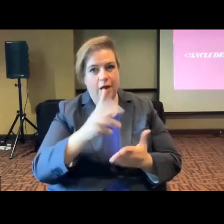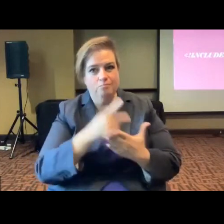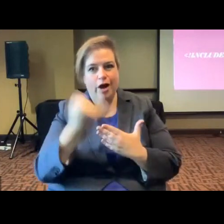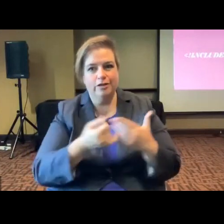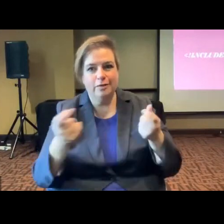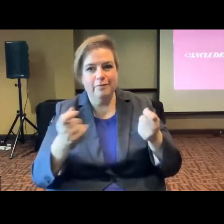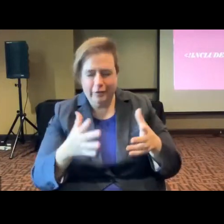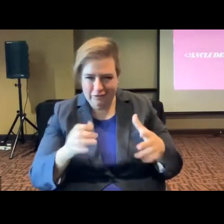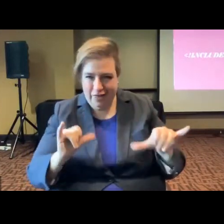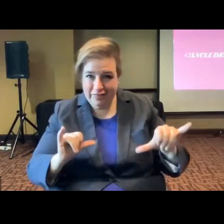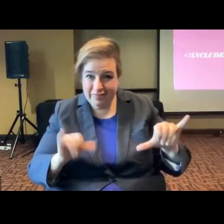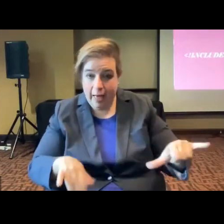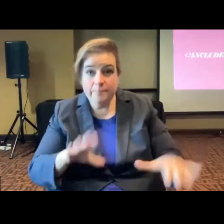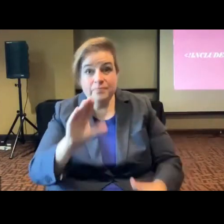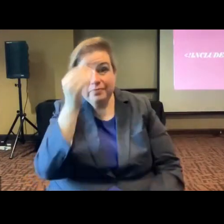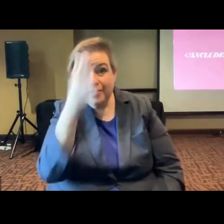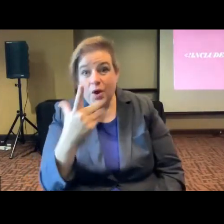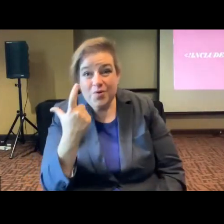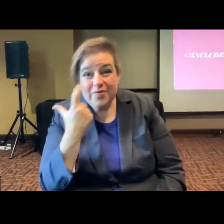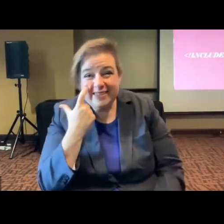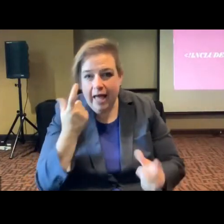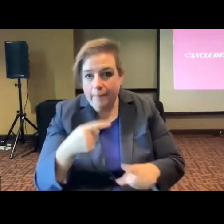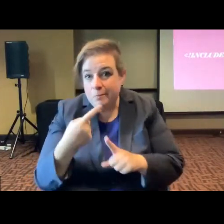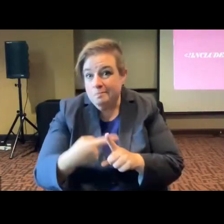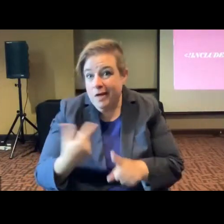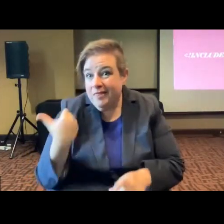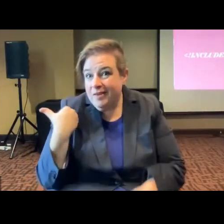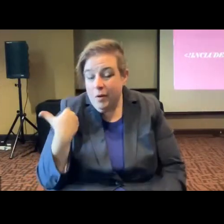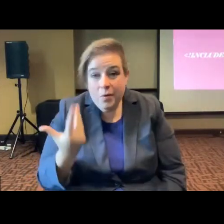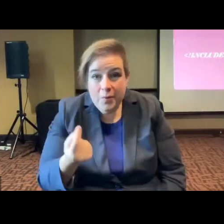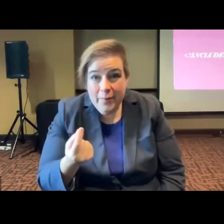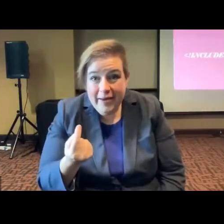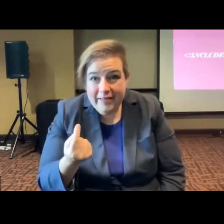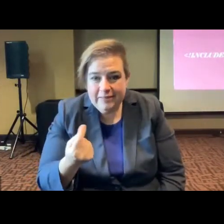manager. Recently, just a month ago,